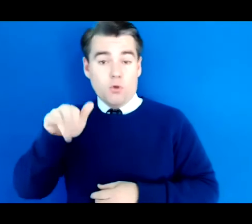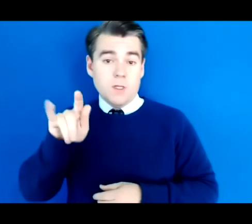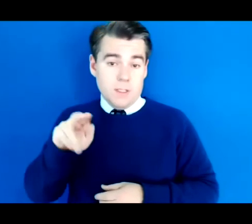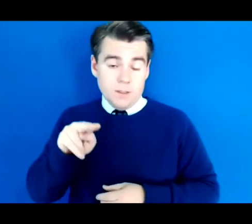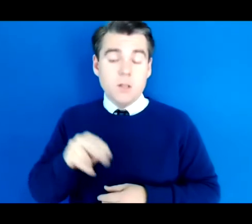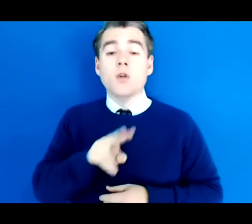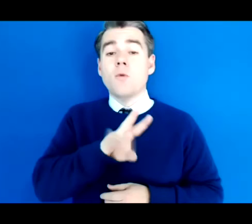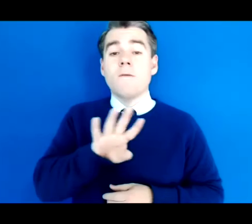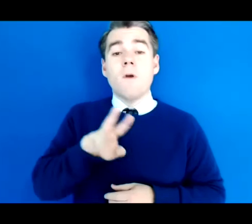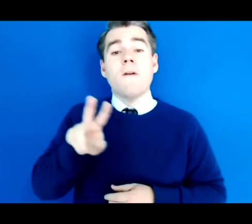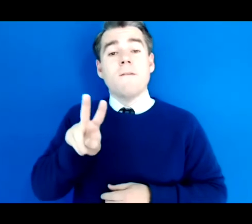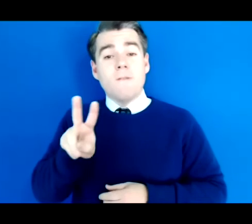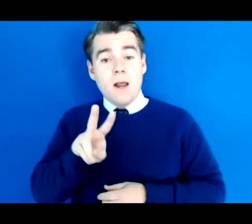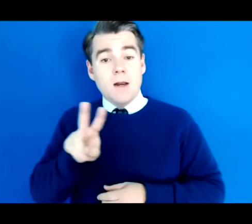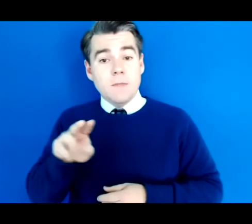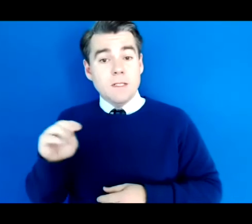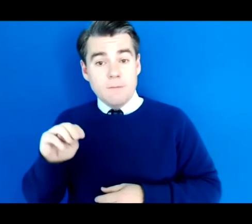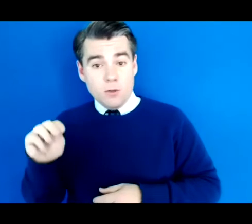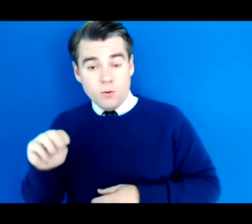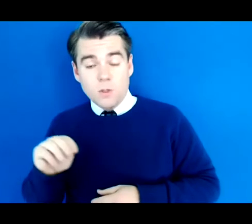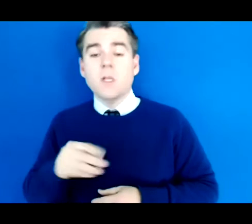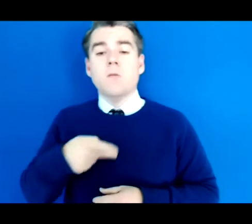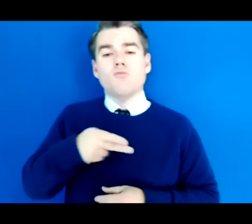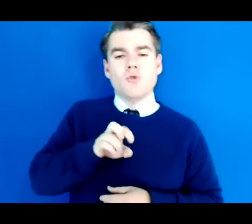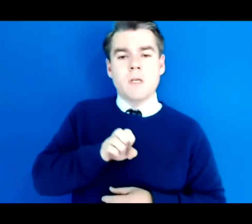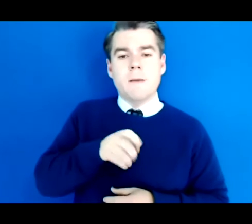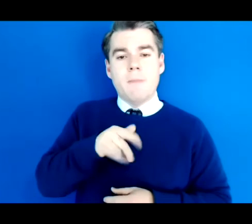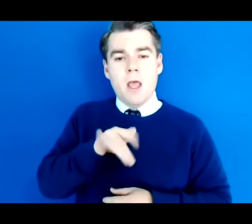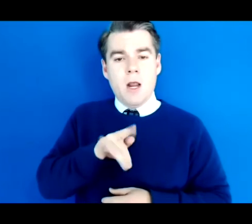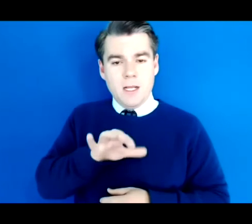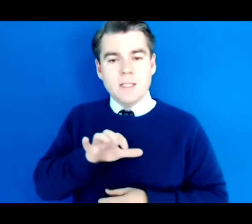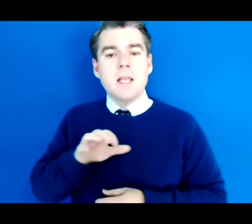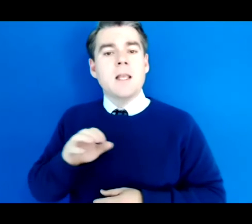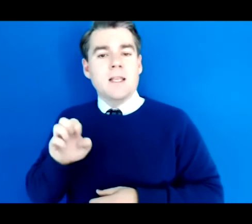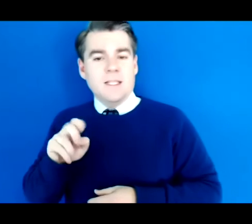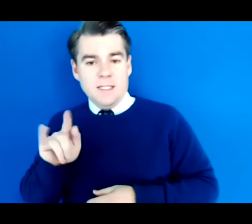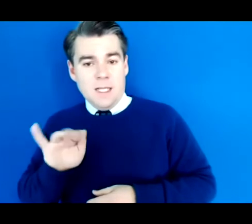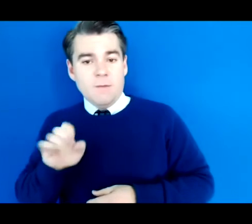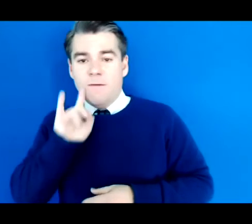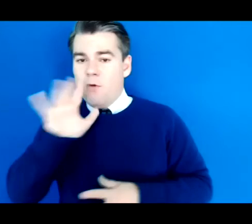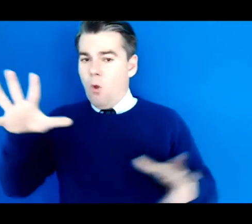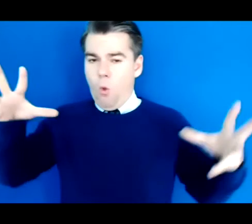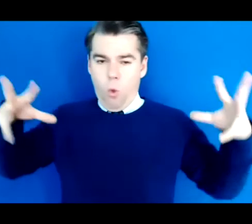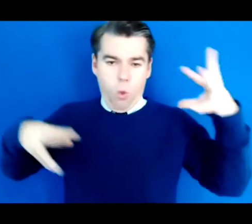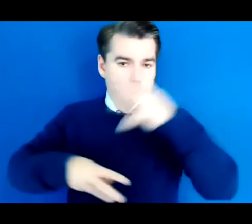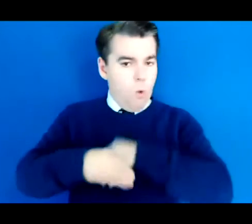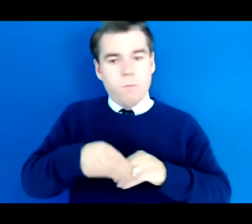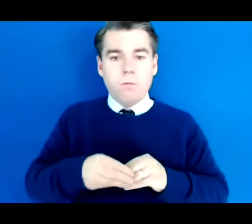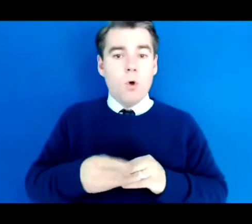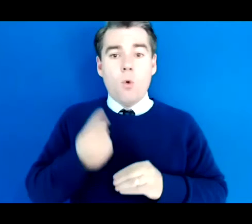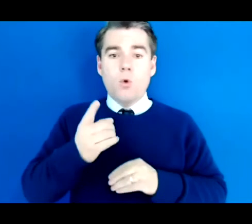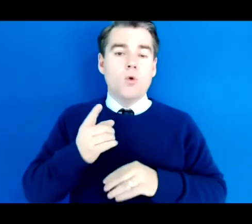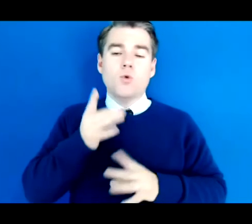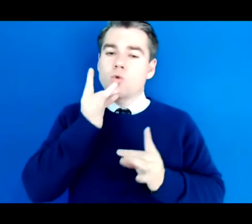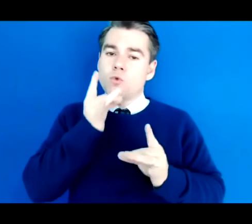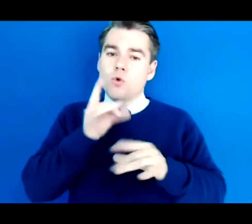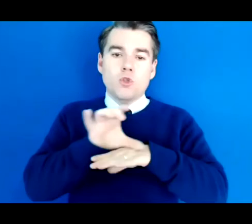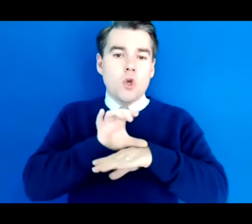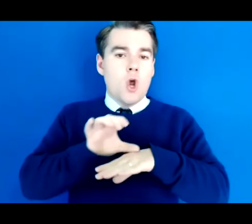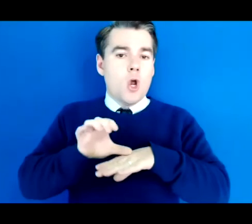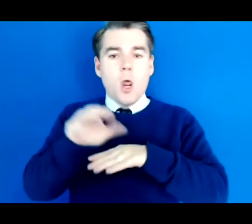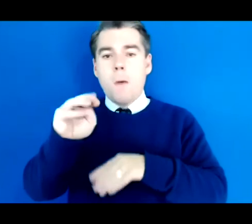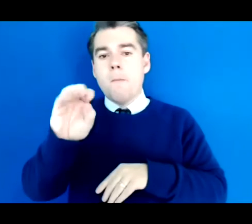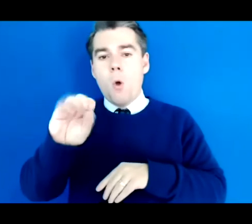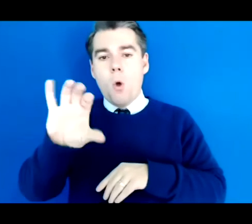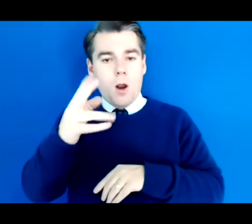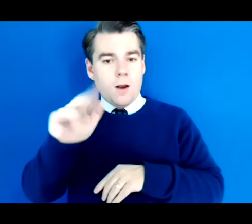minerals, and prebiotics and enzymes into one luxuriously smooth chocolate mocha flavored